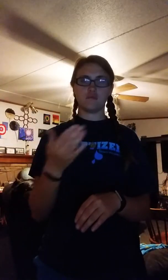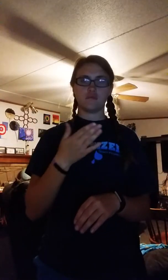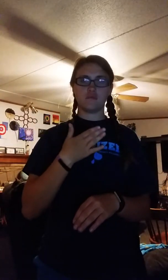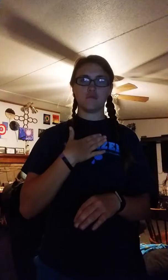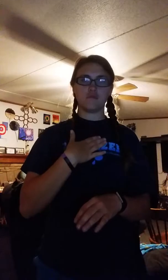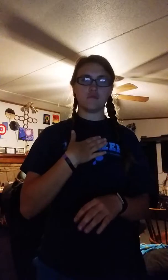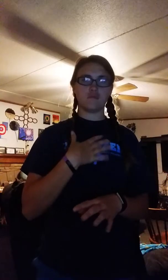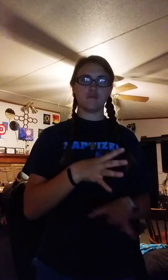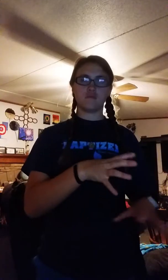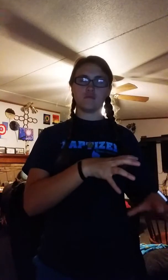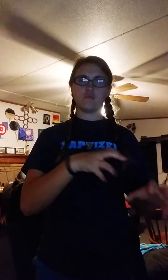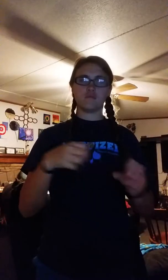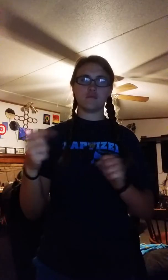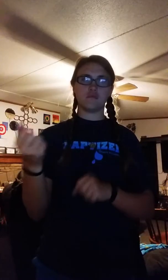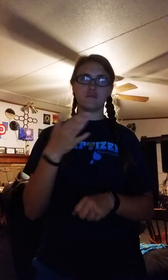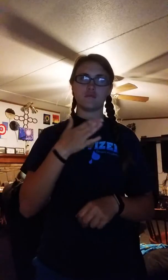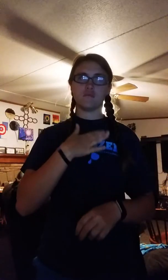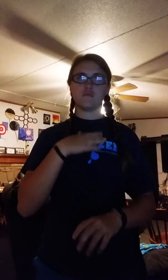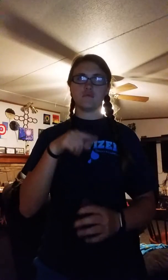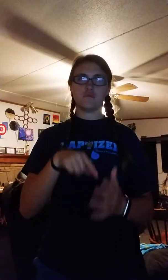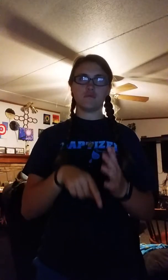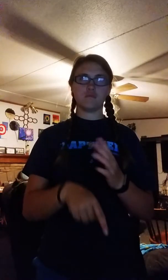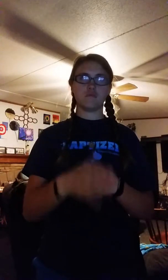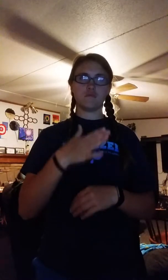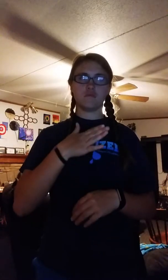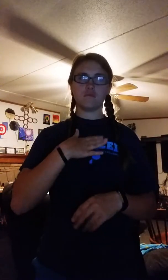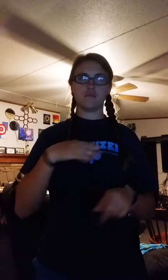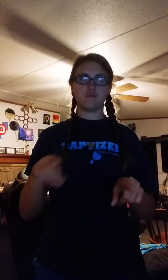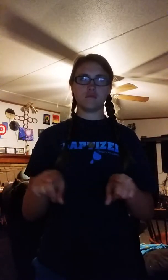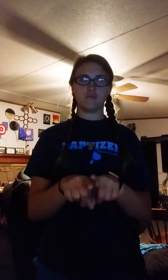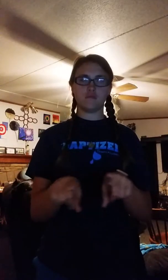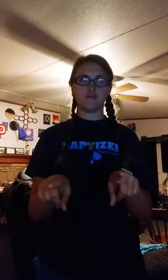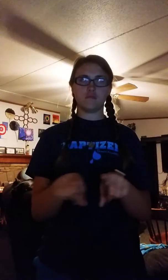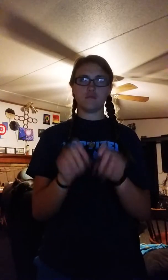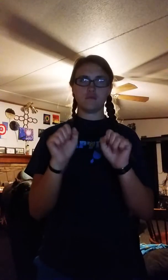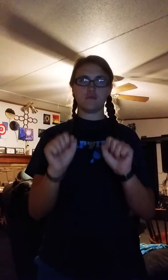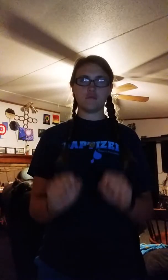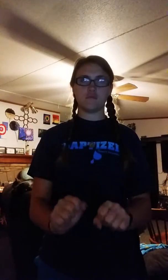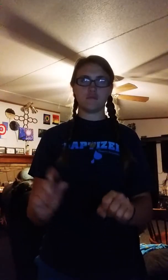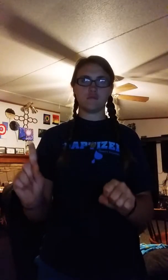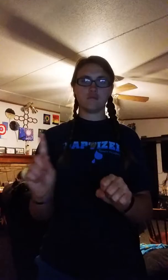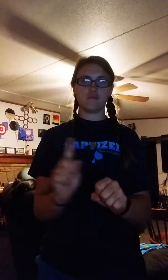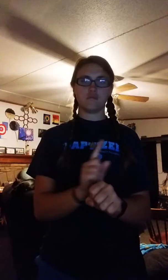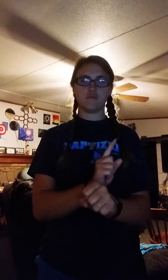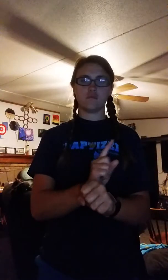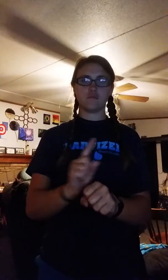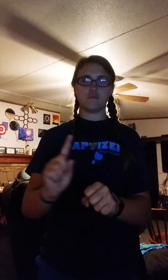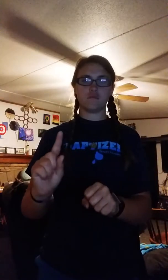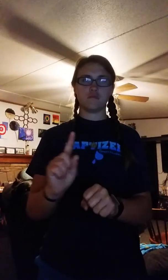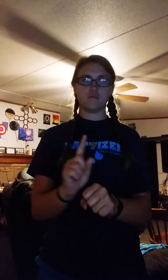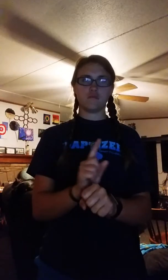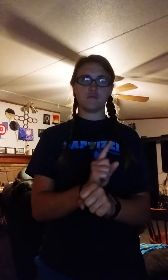me. Take me deeper than my feet could ever wander,